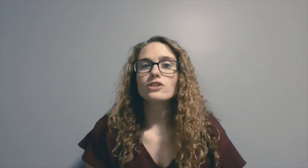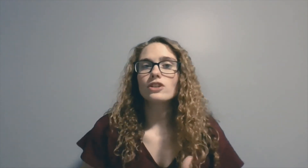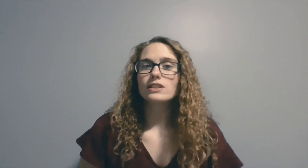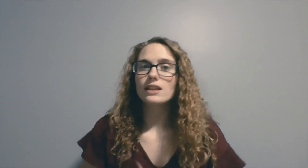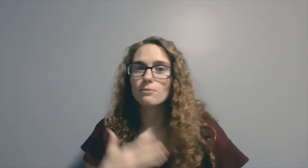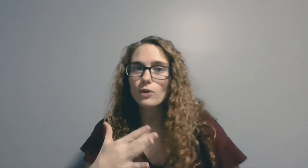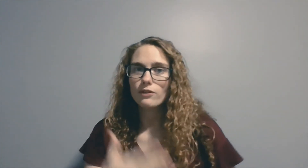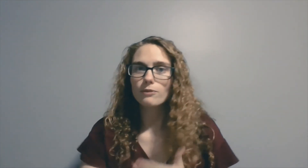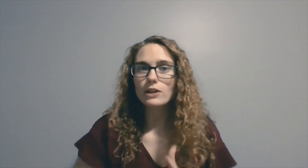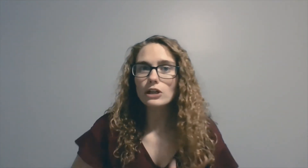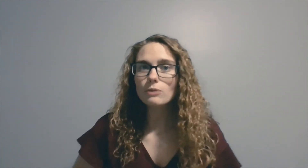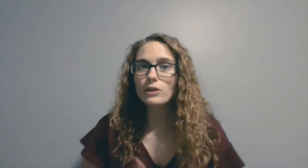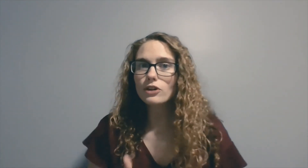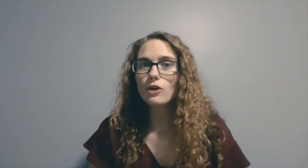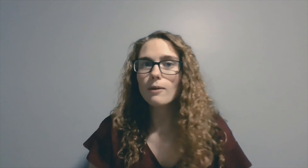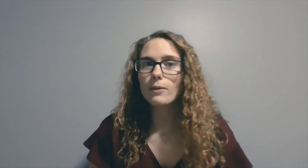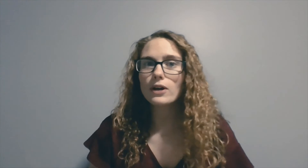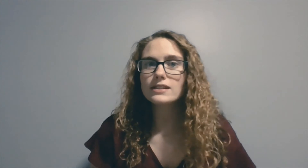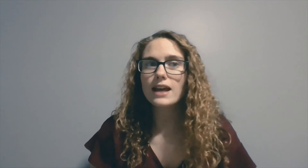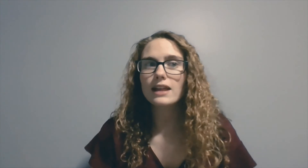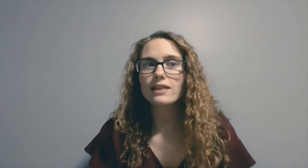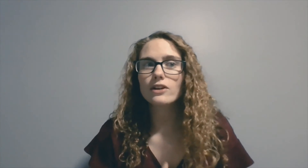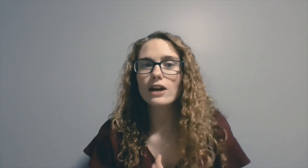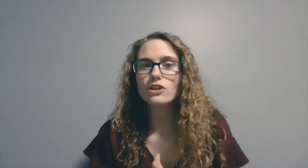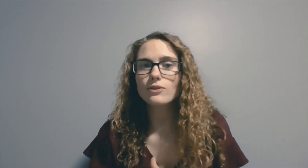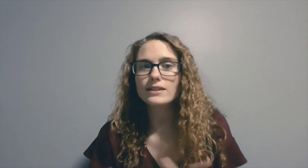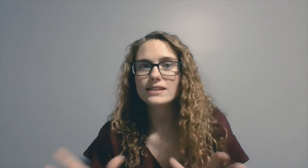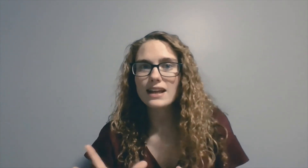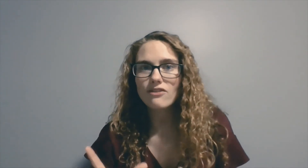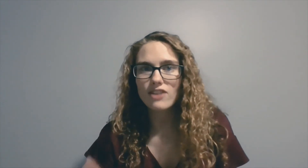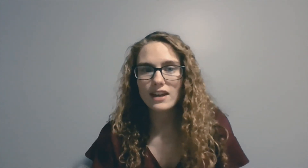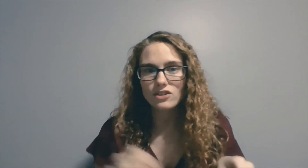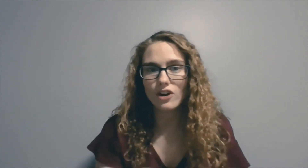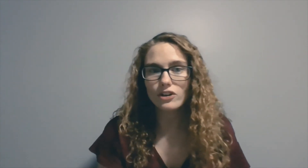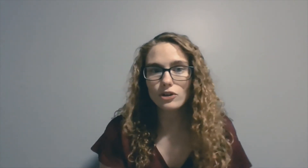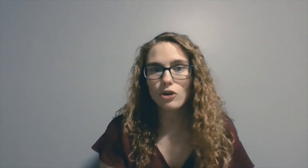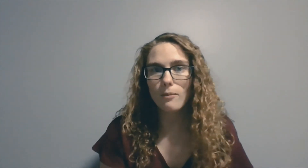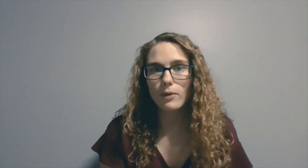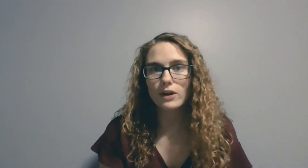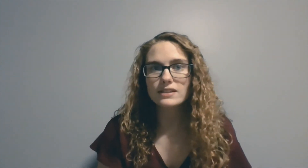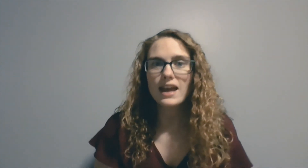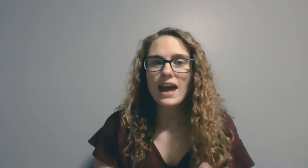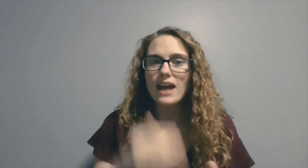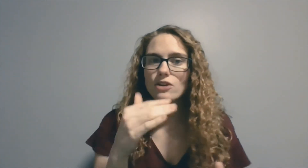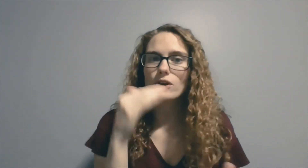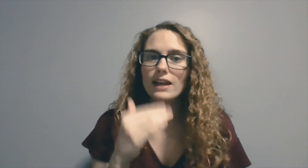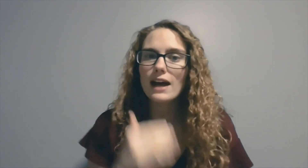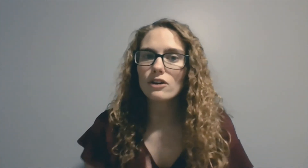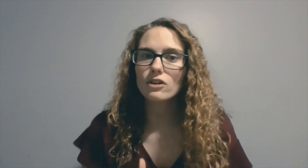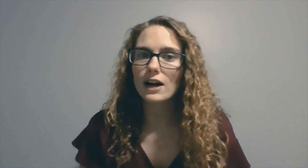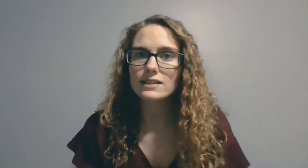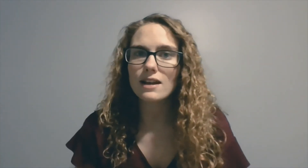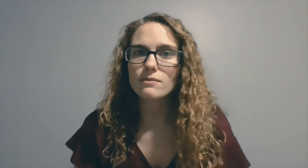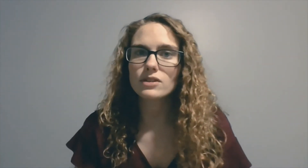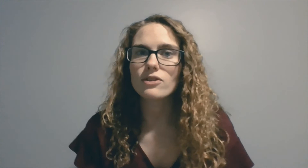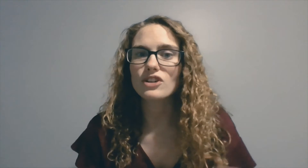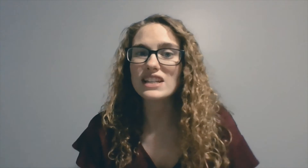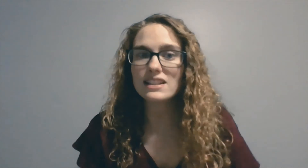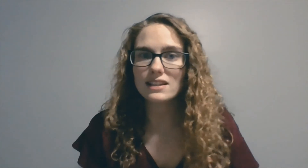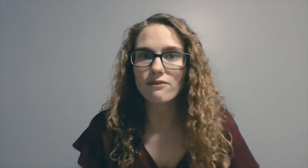start to get more familiar with your Chromebooks and learn how you can save things on your Chromebooks and you can categorize them so they're easy to